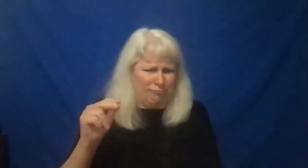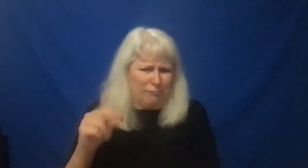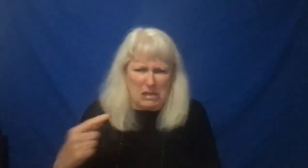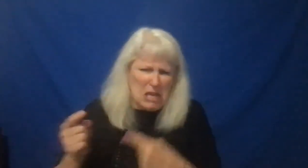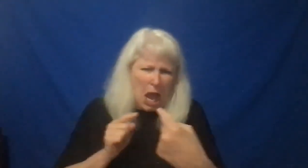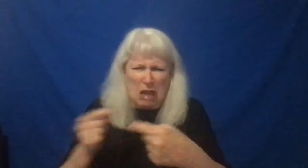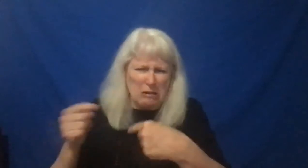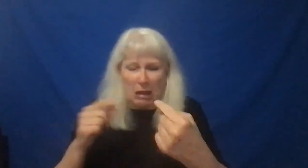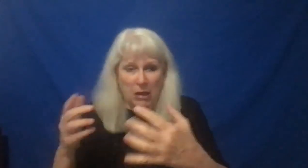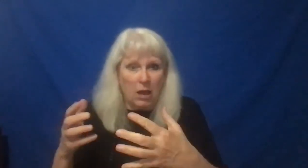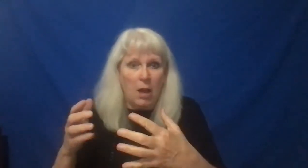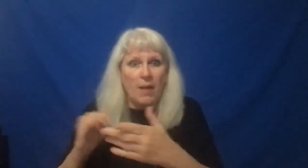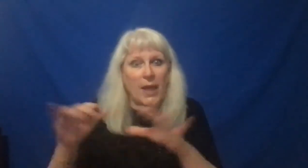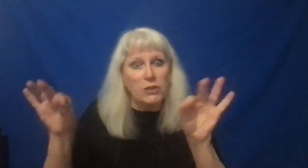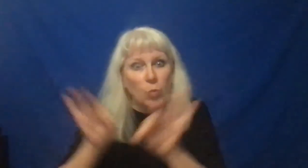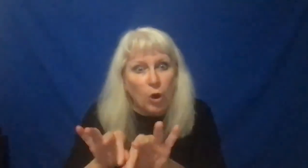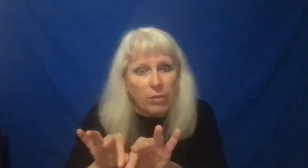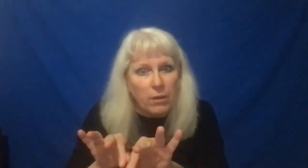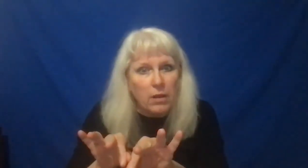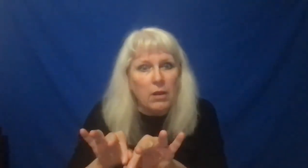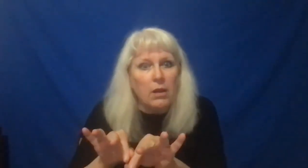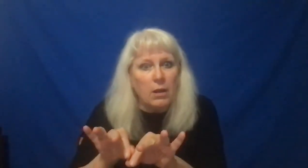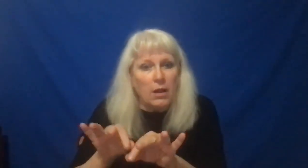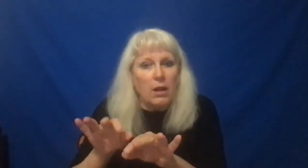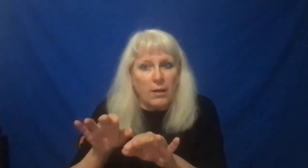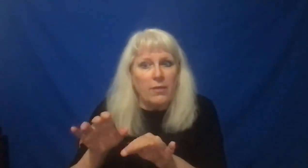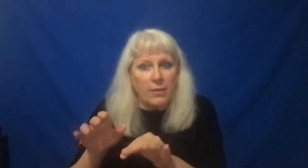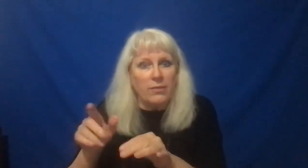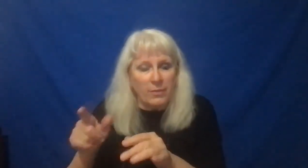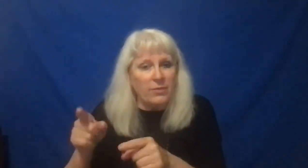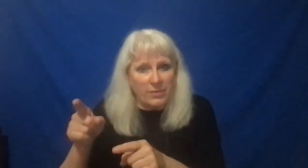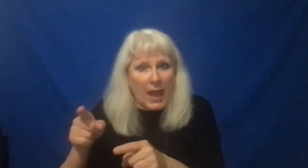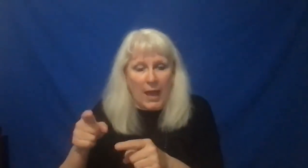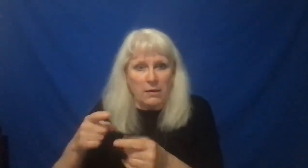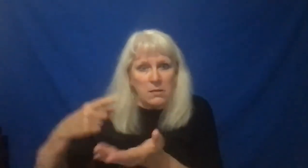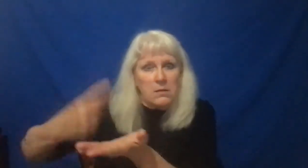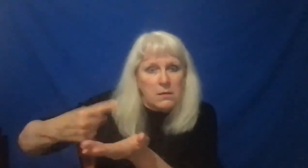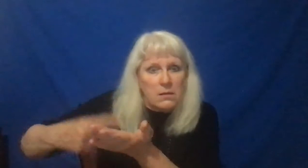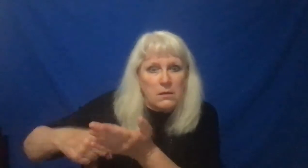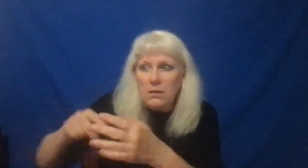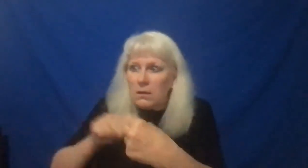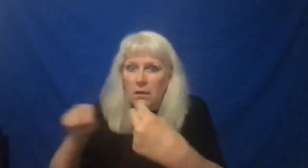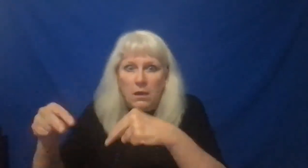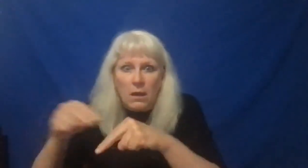worth it for us, isn't it? It's worth it for us to try to deal and to find solutions,